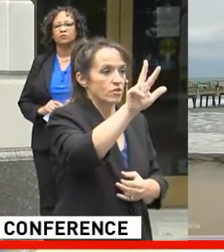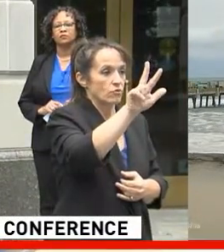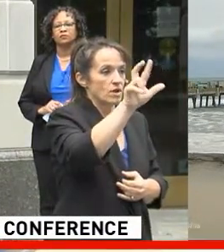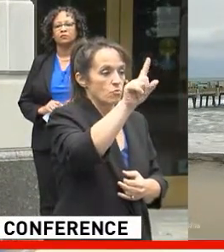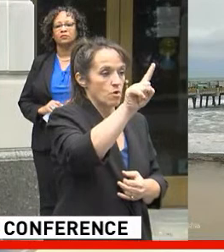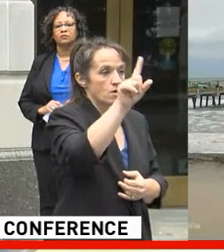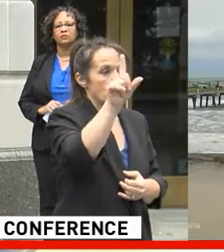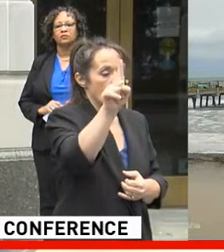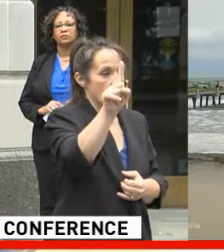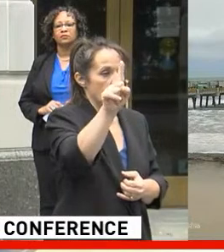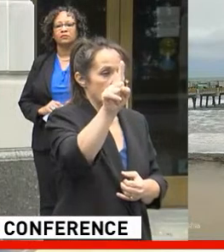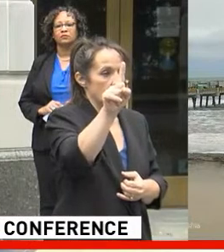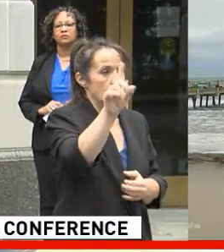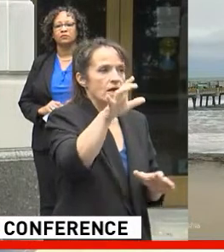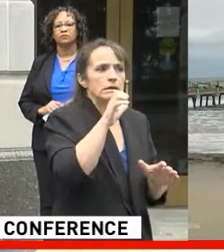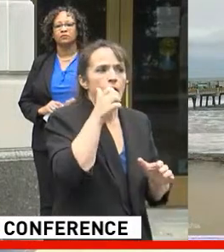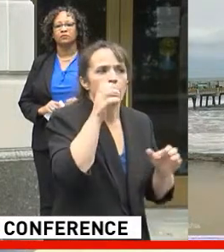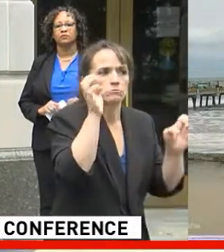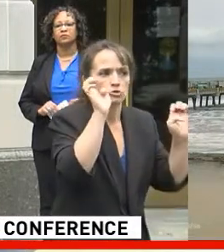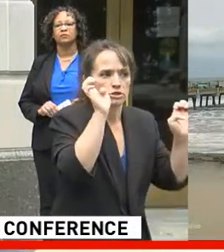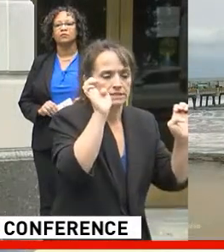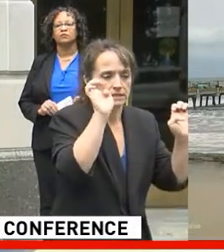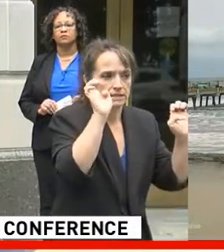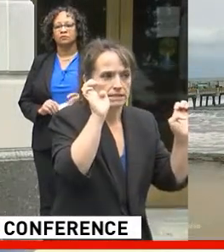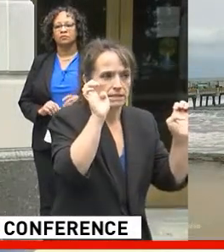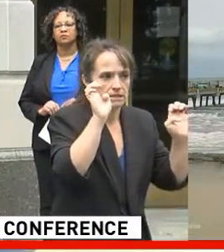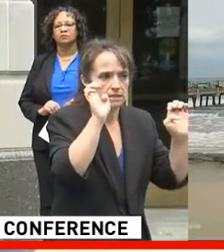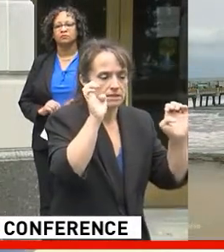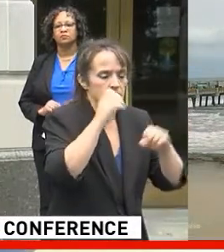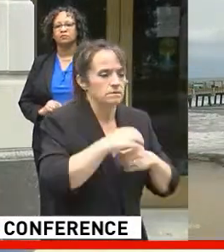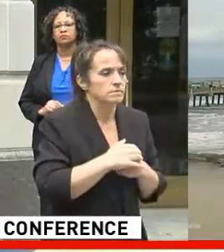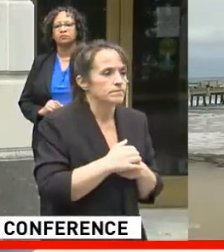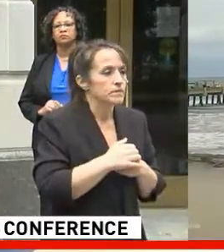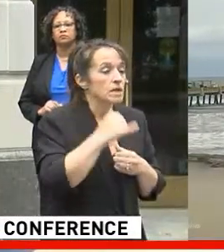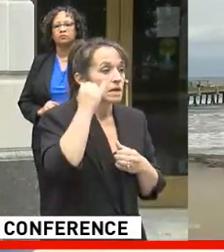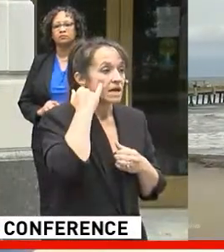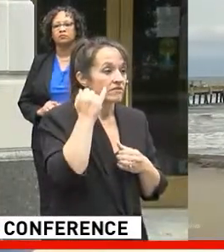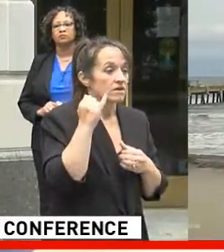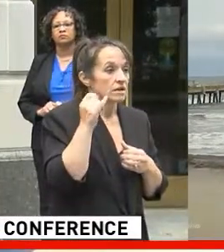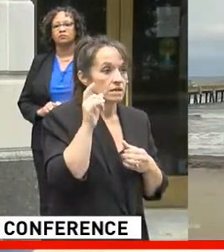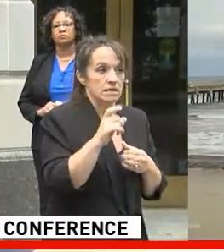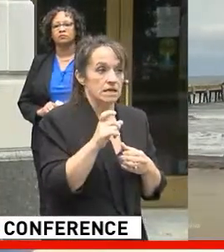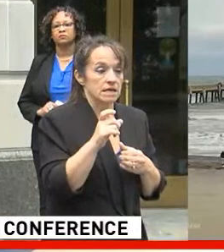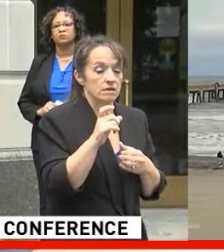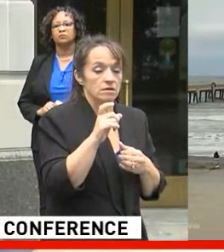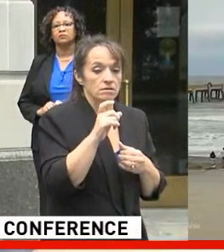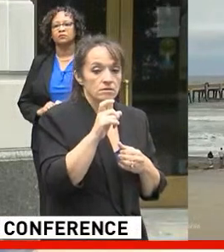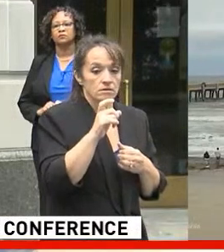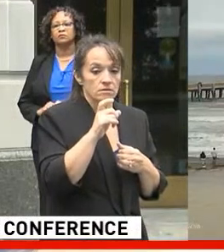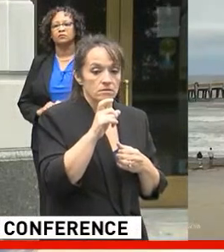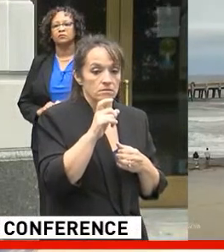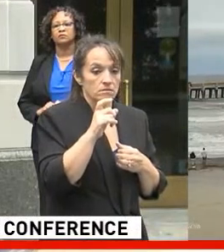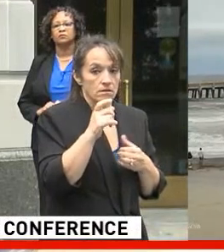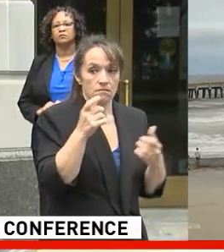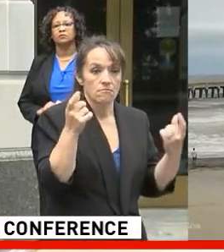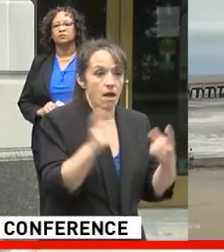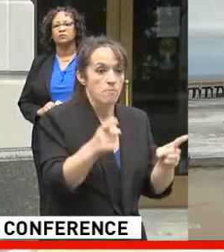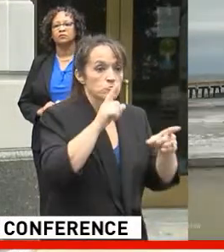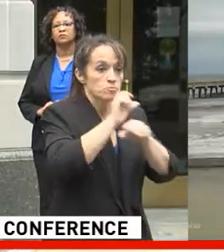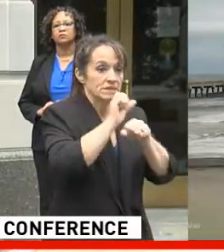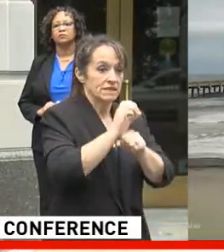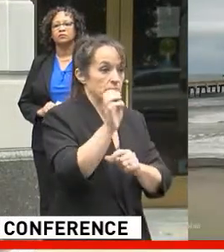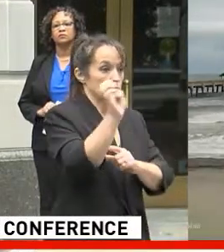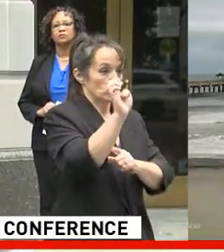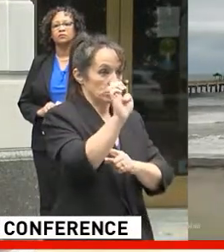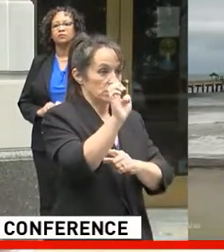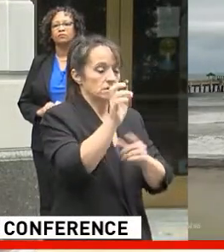724-7311. That's for non-emergencies. If you need the City of Charleston about anything other than emergency, call